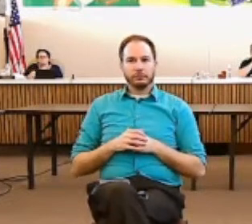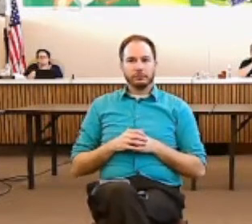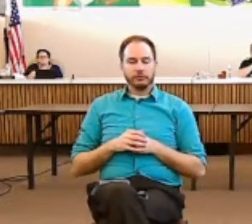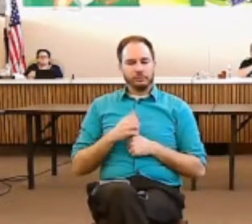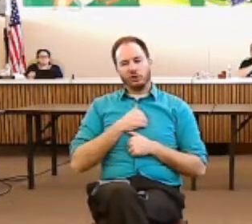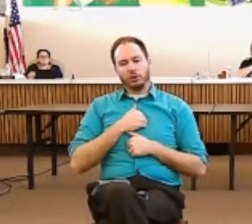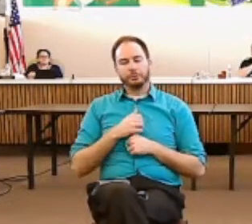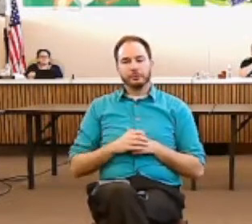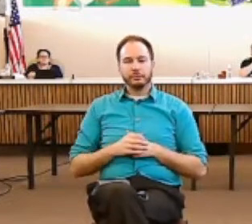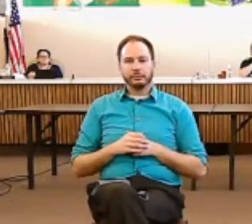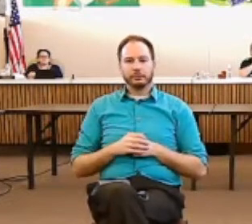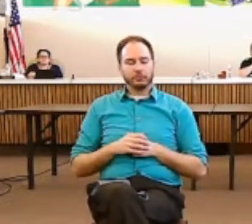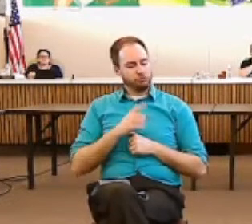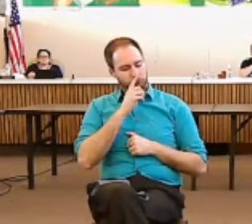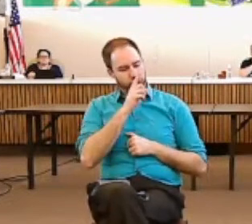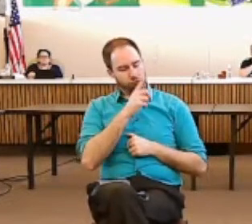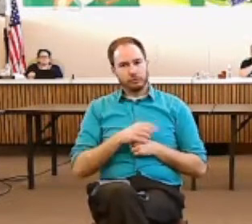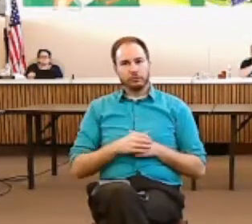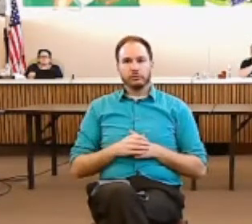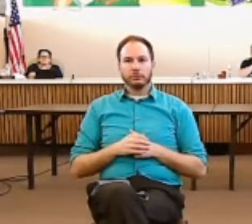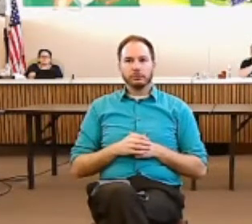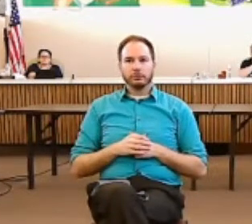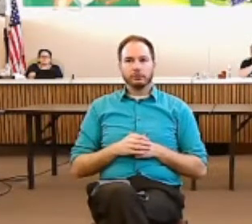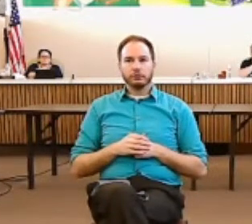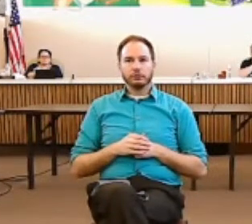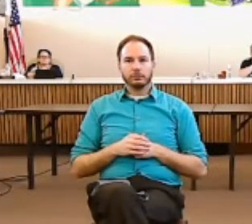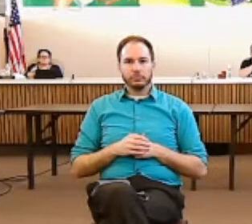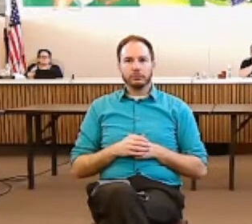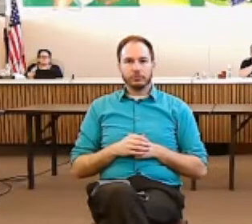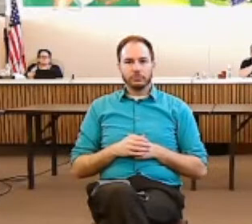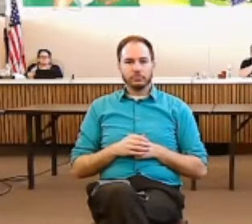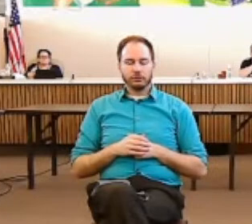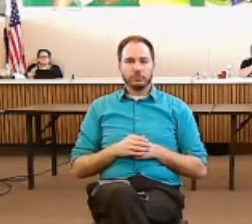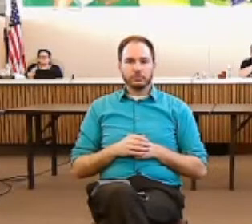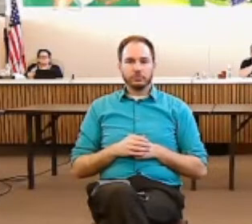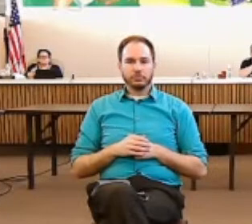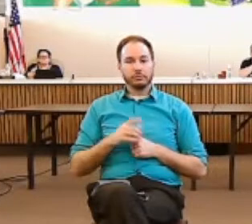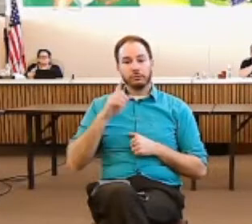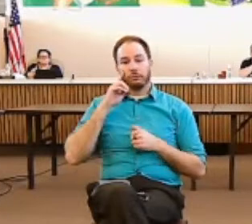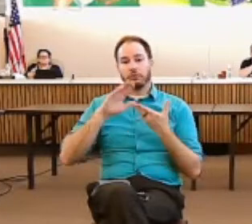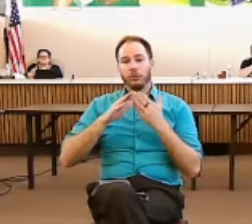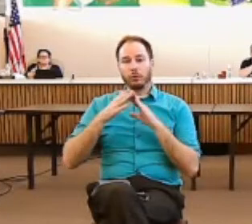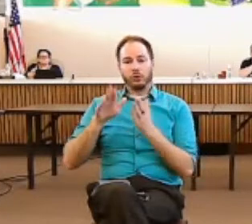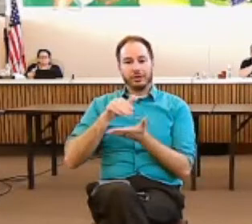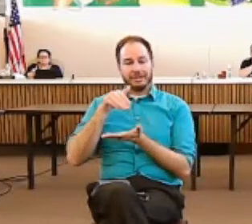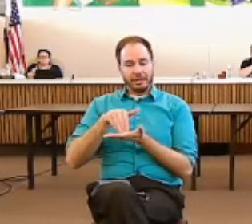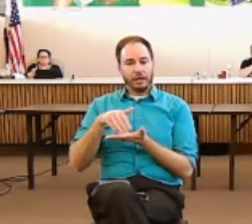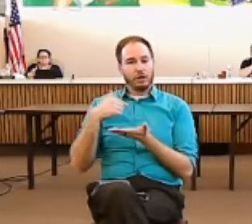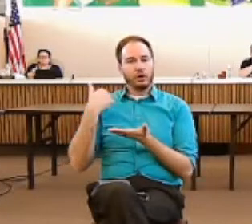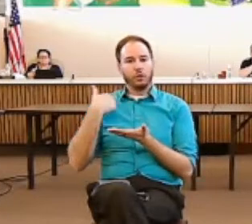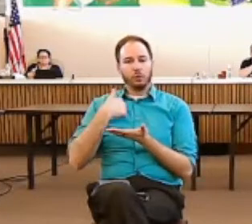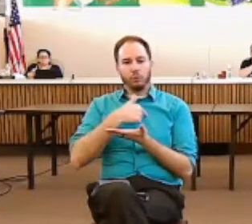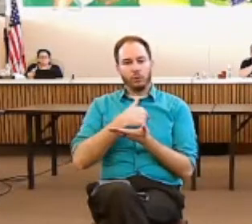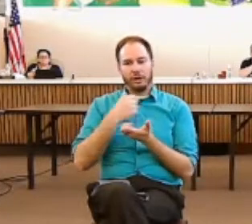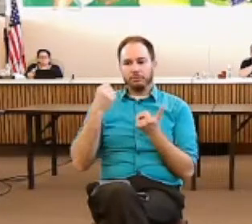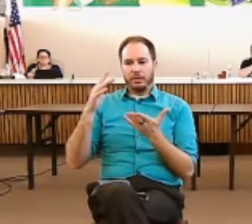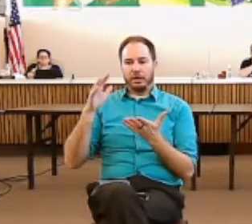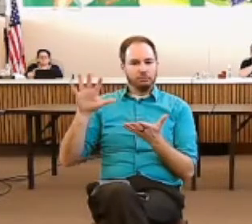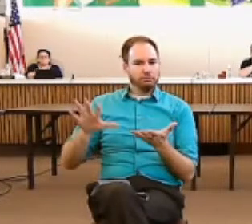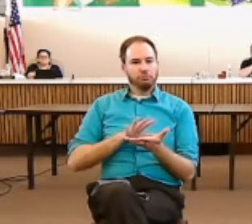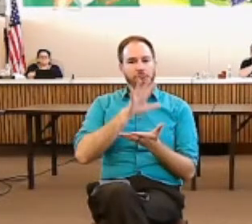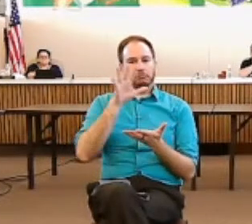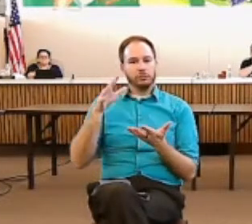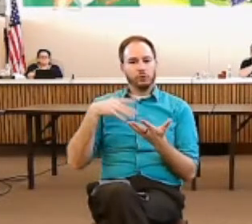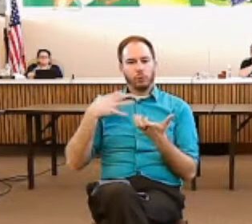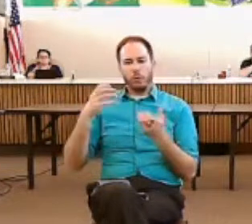Sorry about that. Sorry. So with the community center, I think there's a number of areas in the entrance where